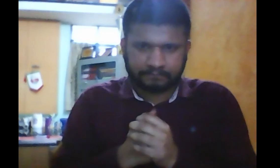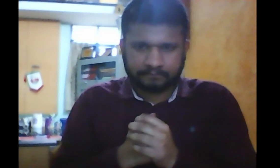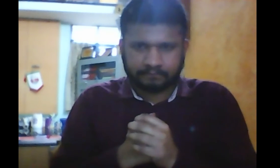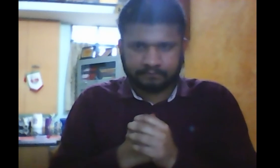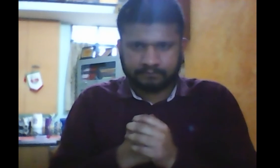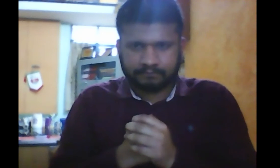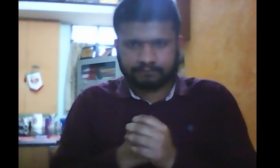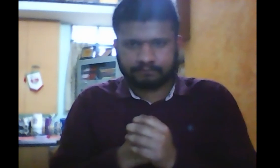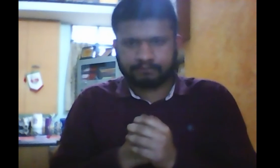more details.